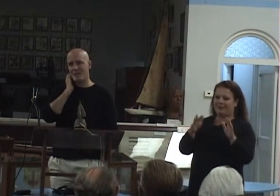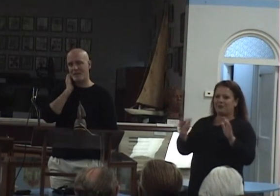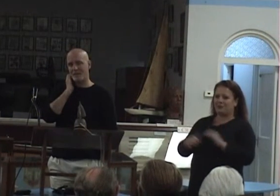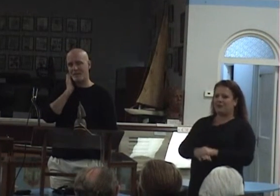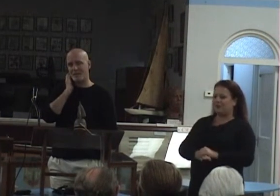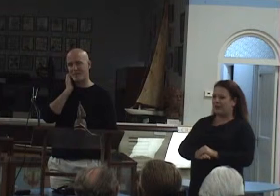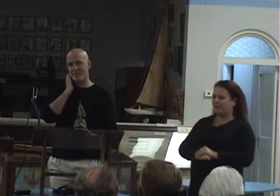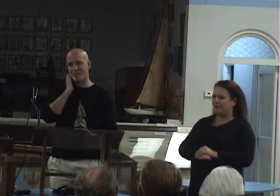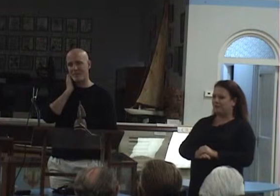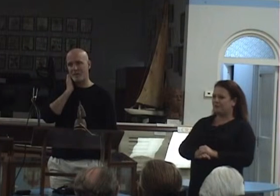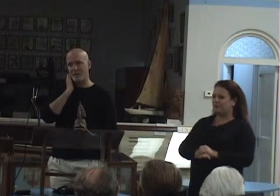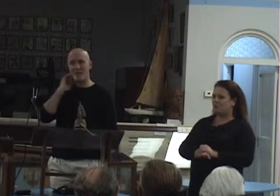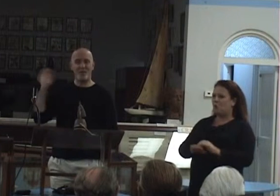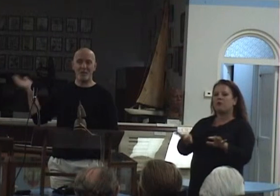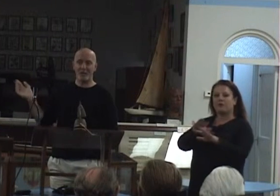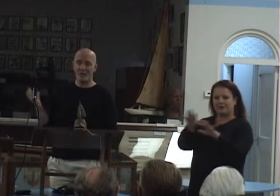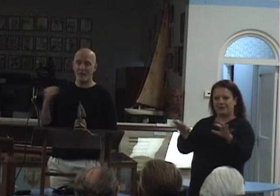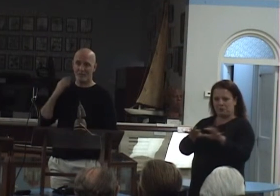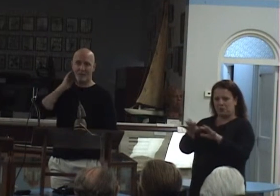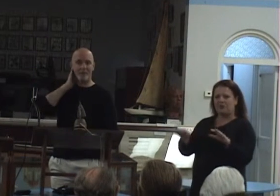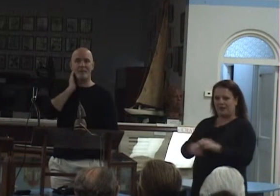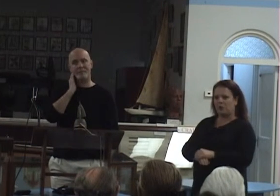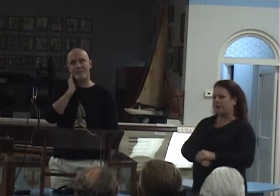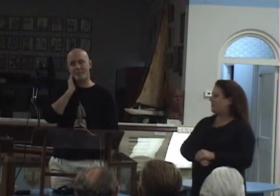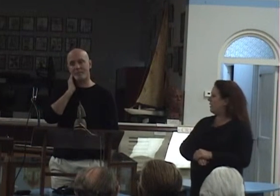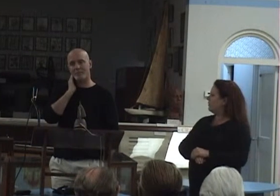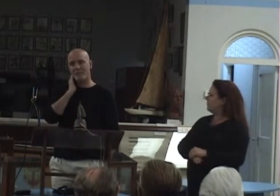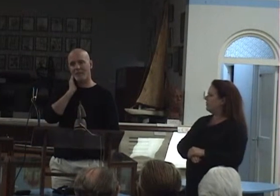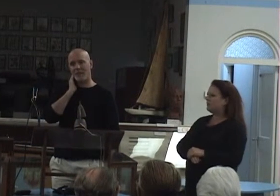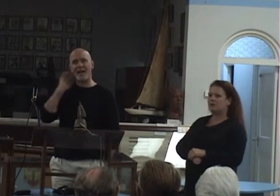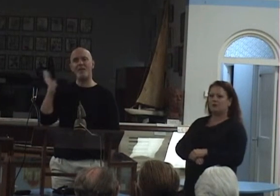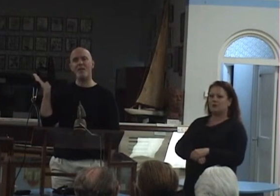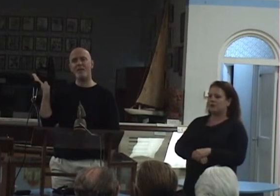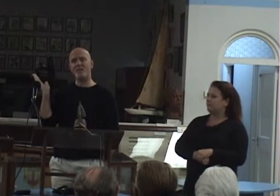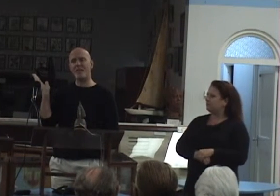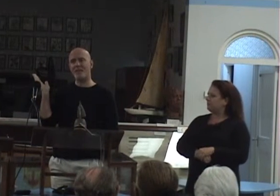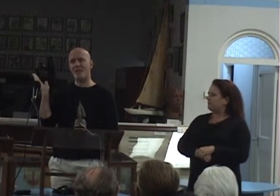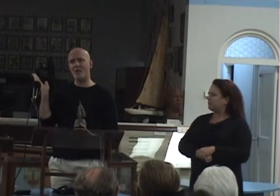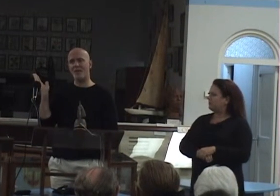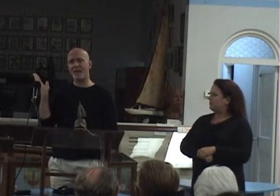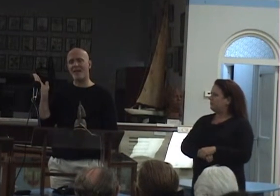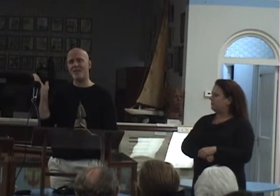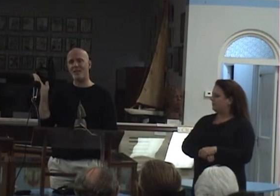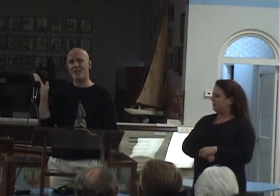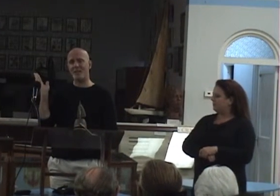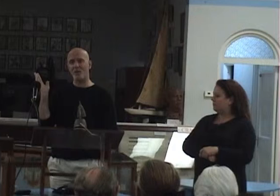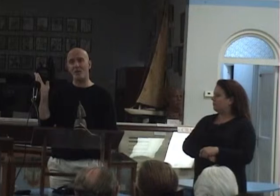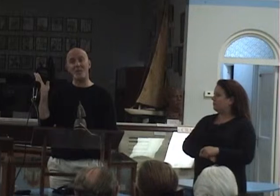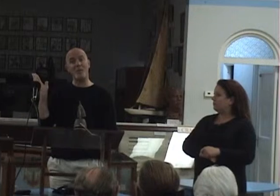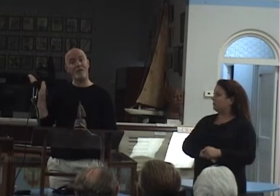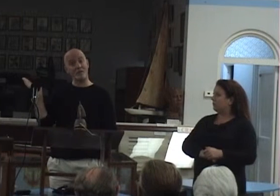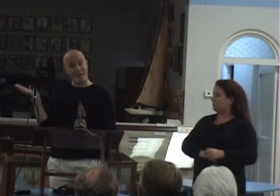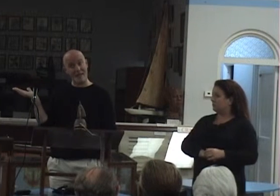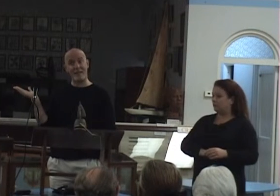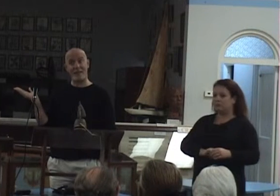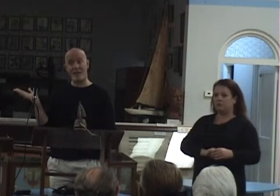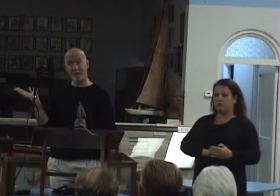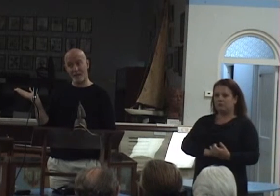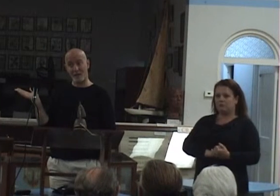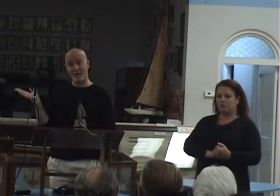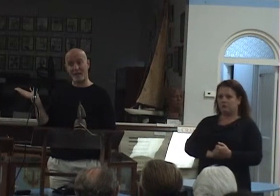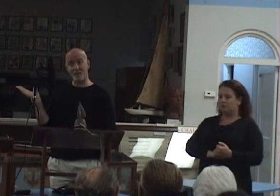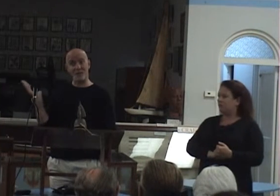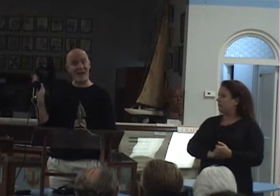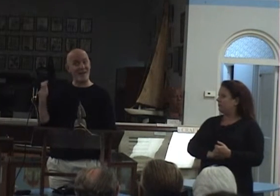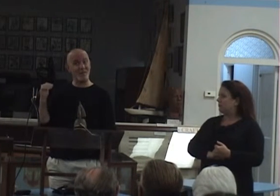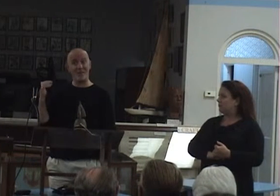So there's a lot of orphans in both ways there. And I don't know that I think San Salvador has been more studied